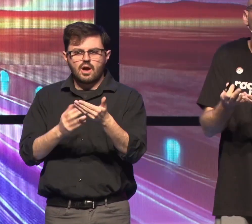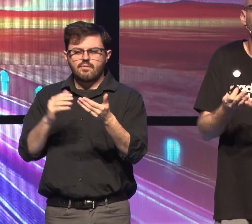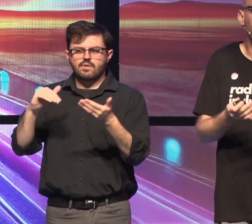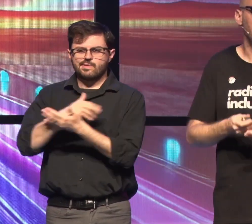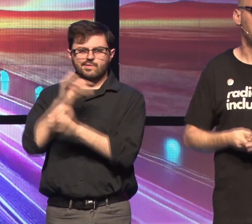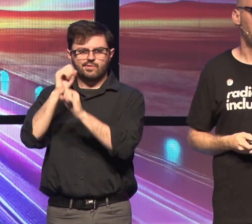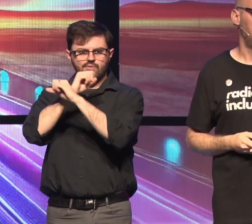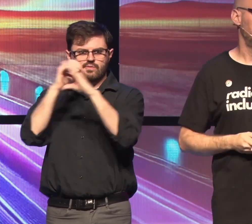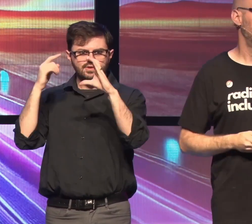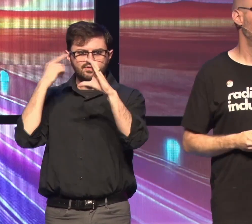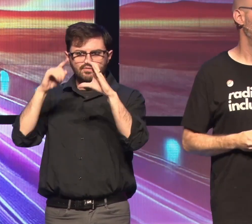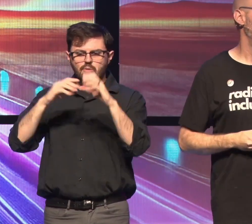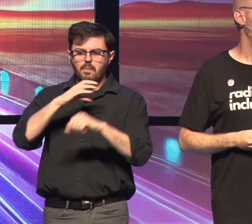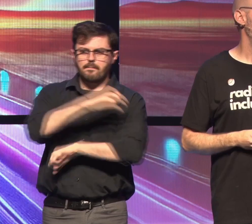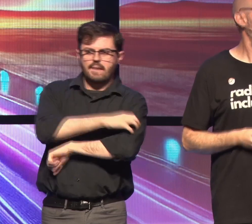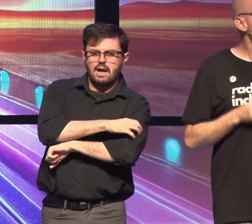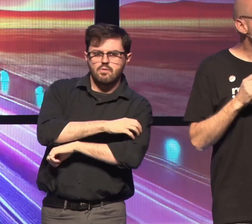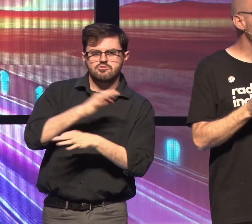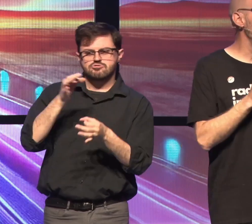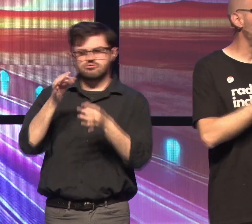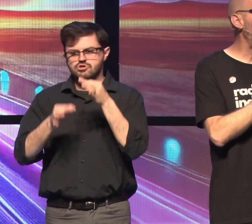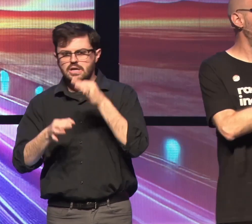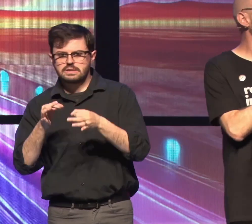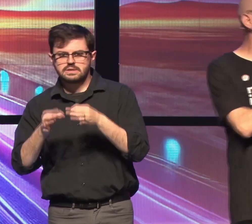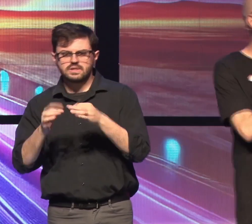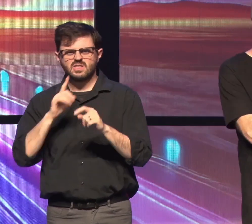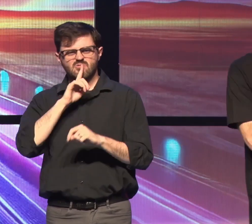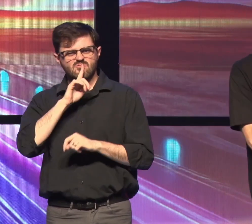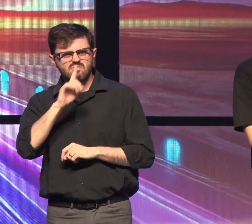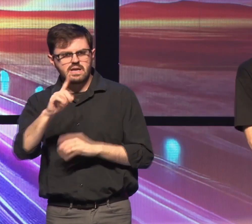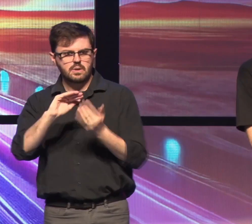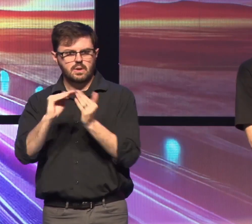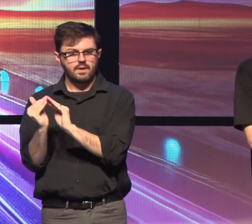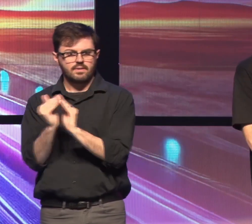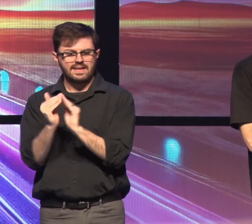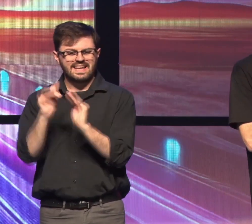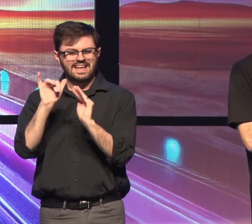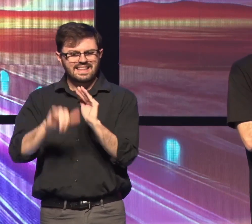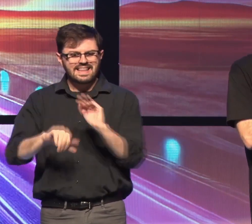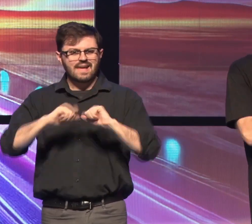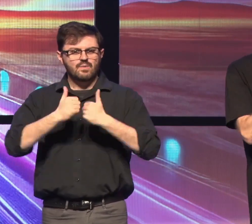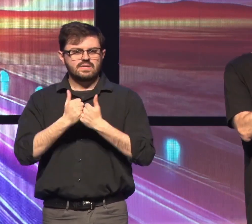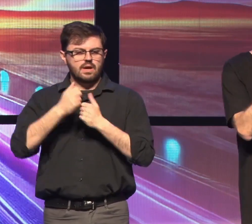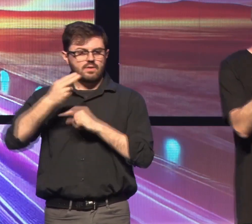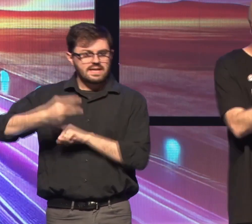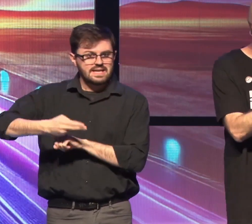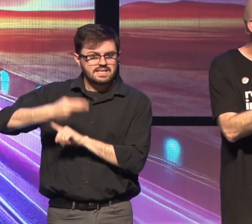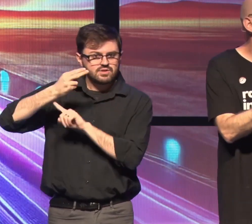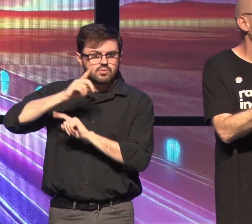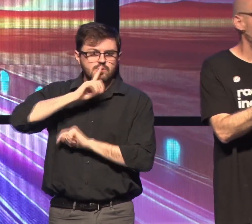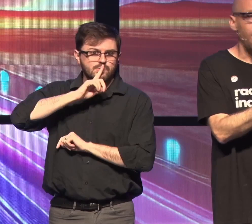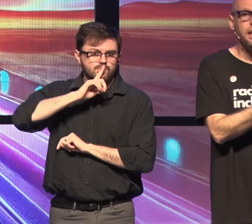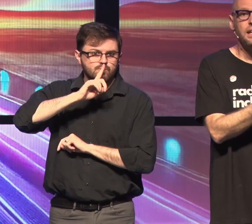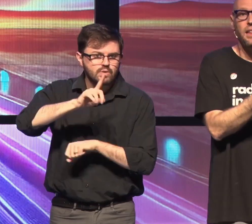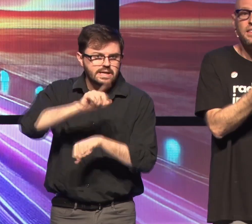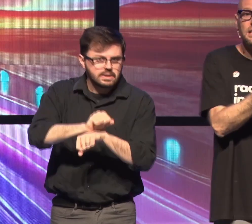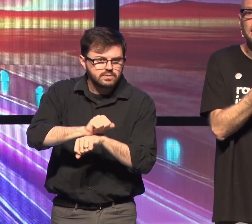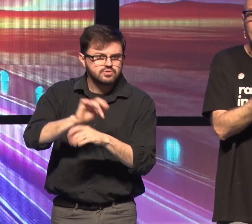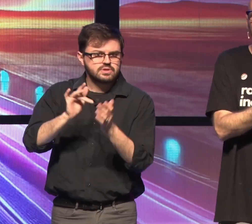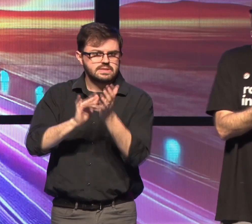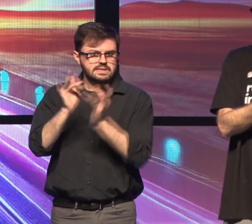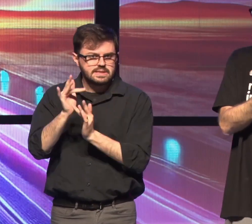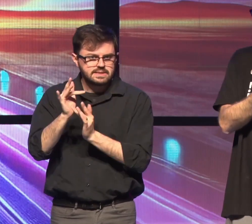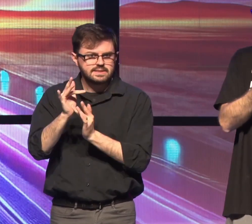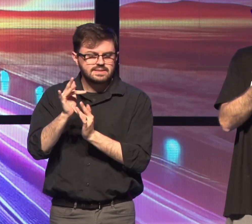what real community was. And this was how the historical Jesus and the Jesus of faith, right? This